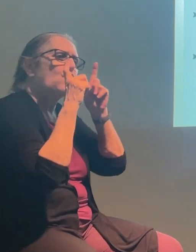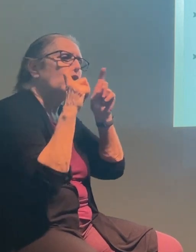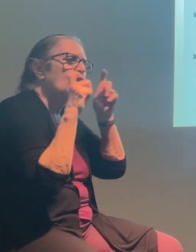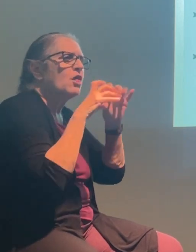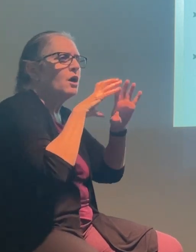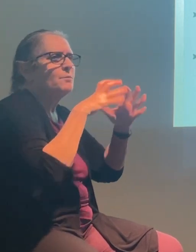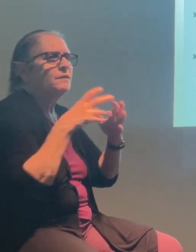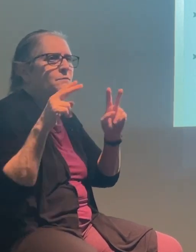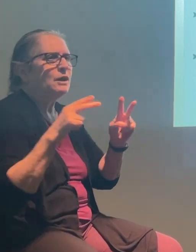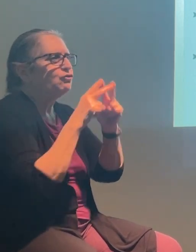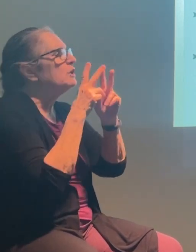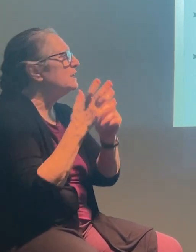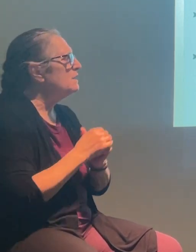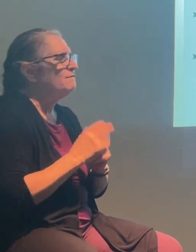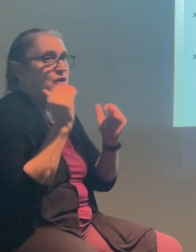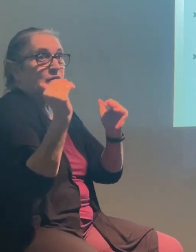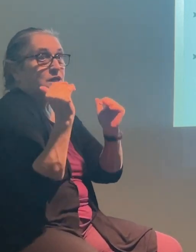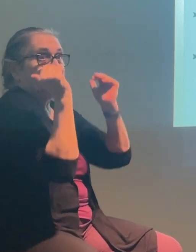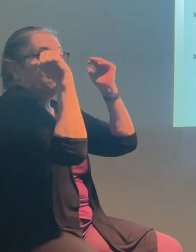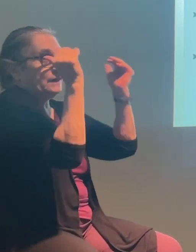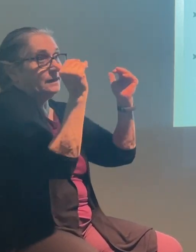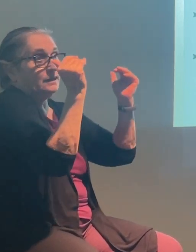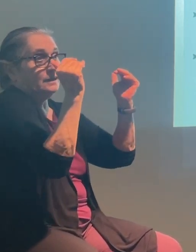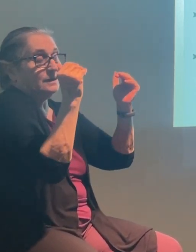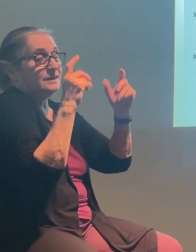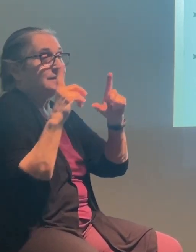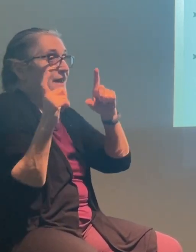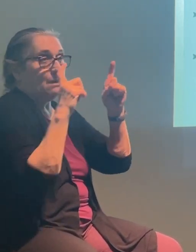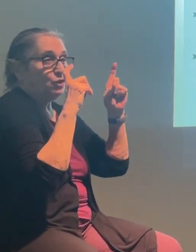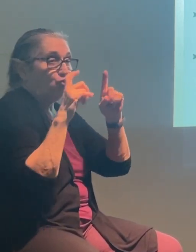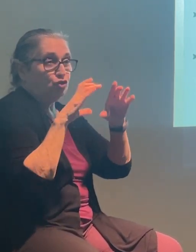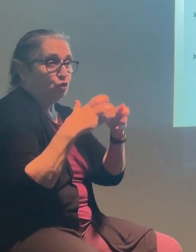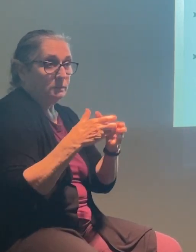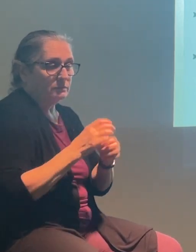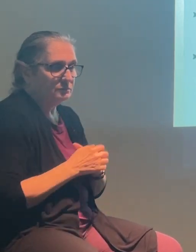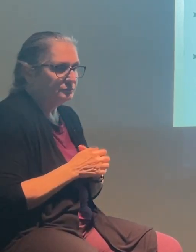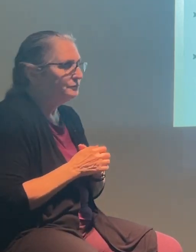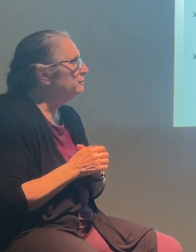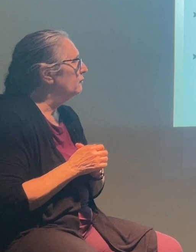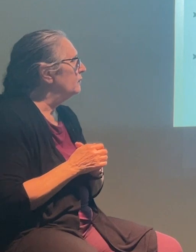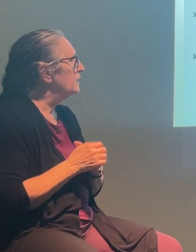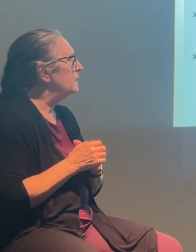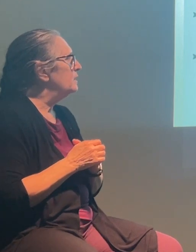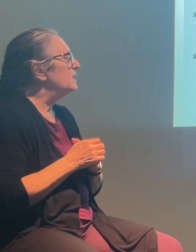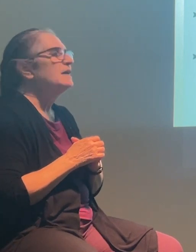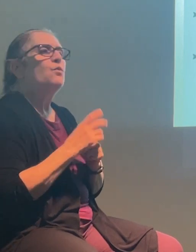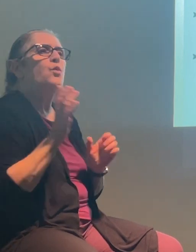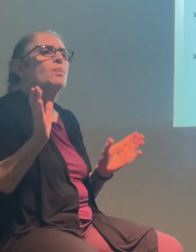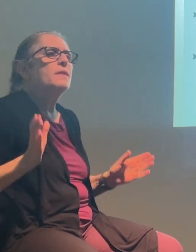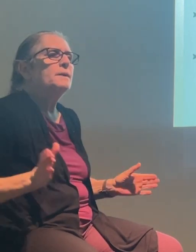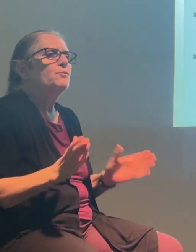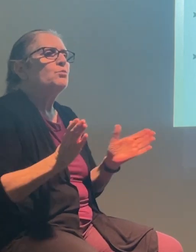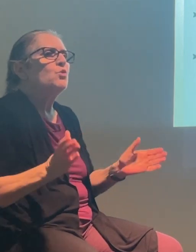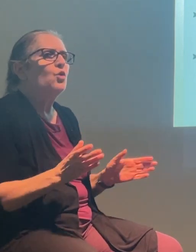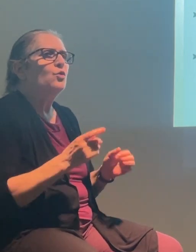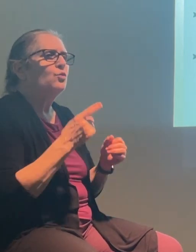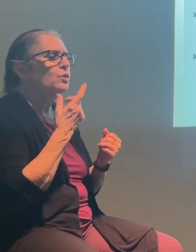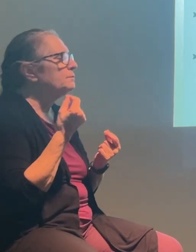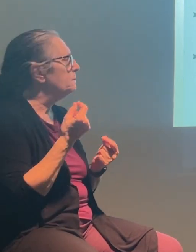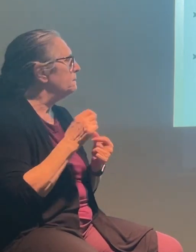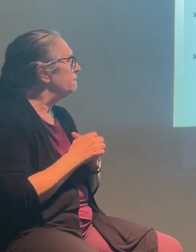very advanced camera photography group. And what they would promote was this finish, the